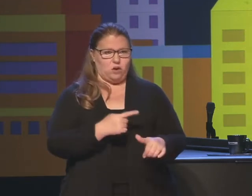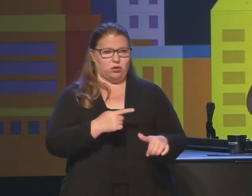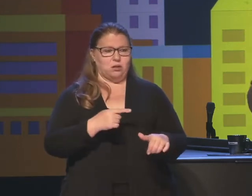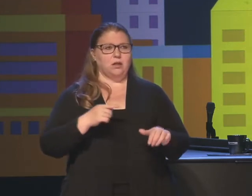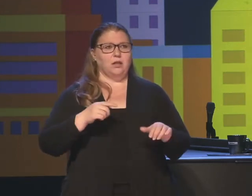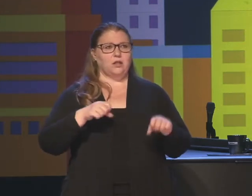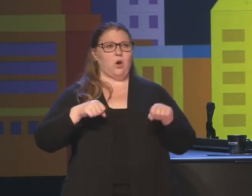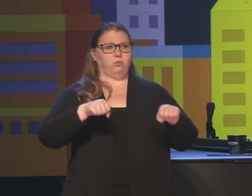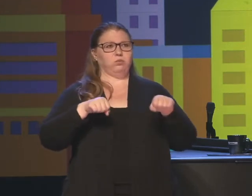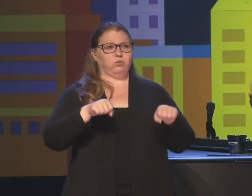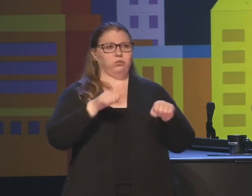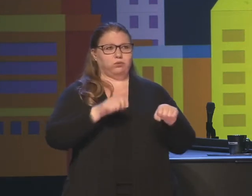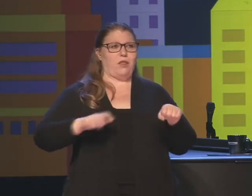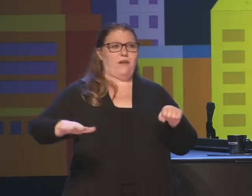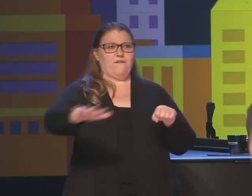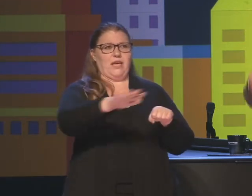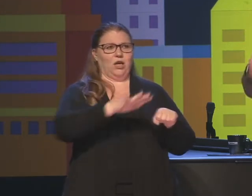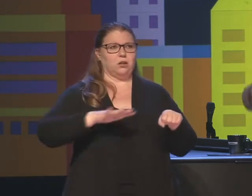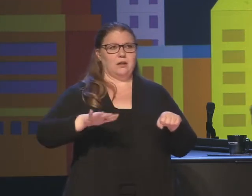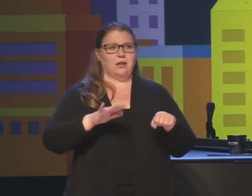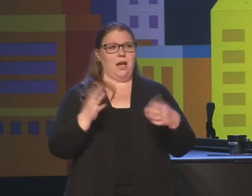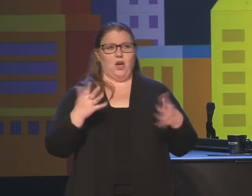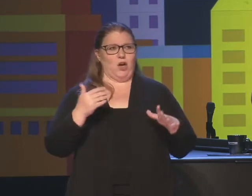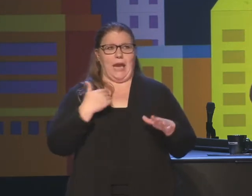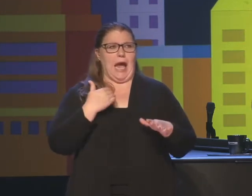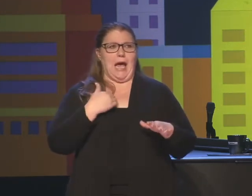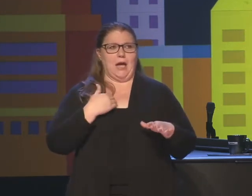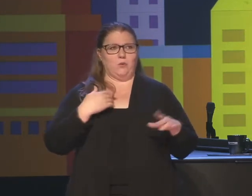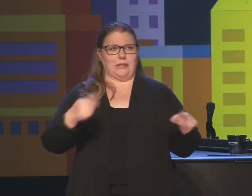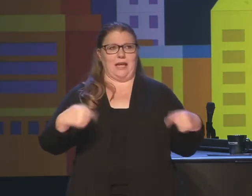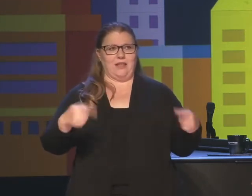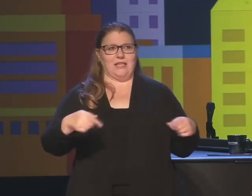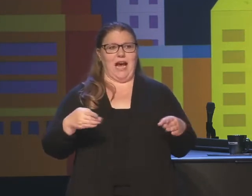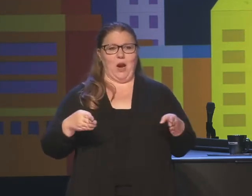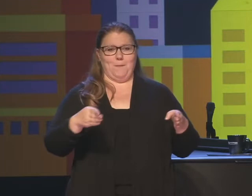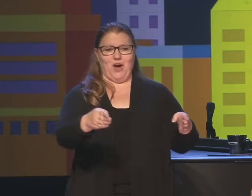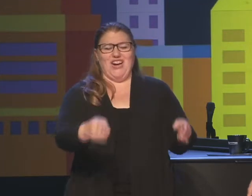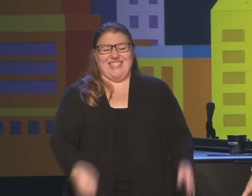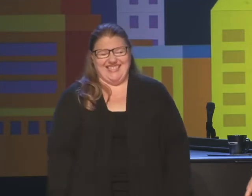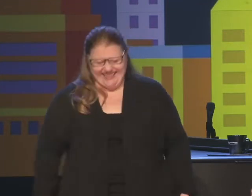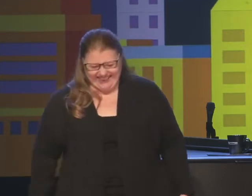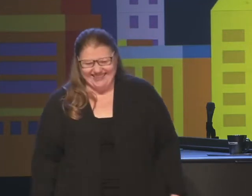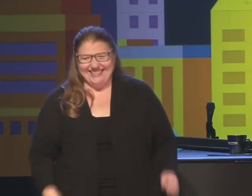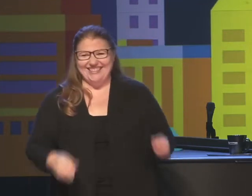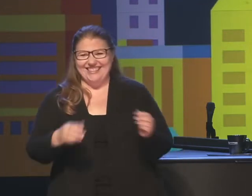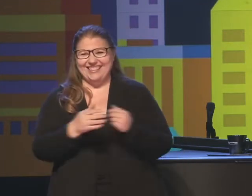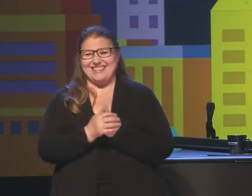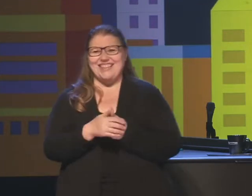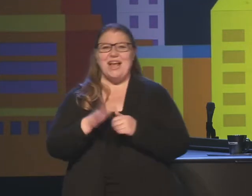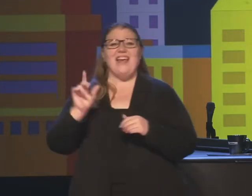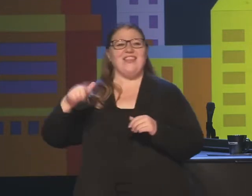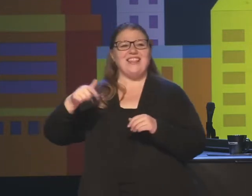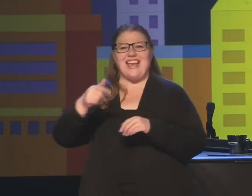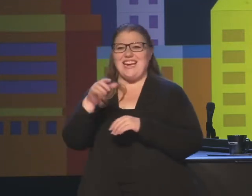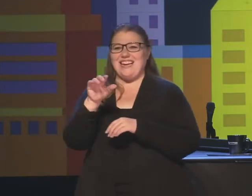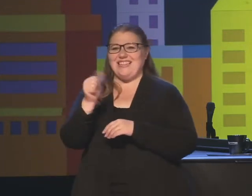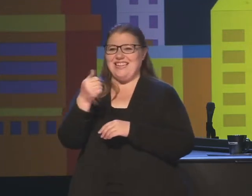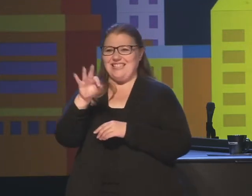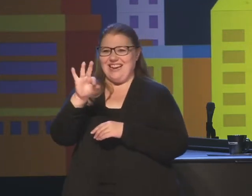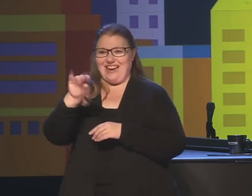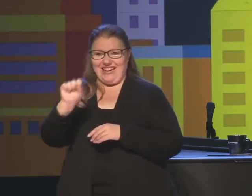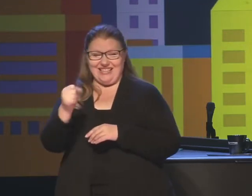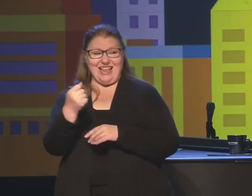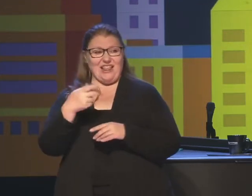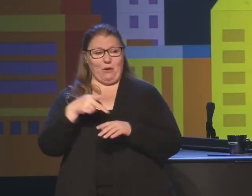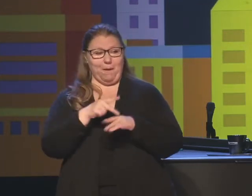whole field and all you had were tire marks, right? That's all you had. But this was like a good paying, just like in the late 90s, they were paying $20 an